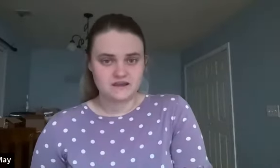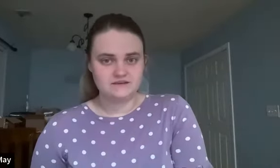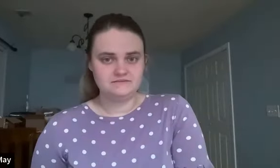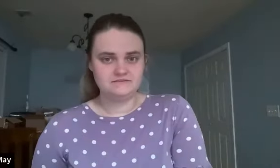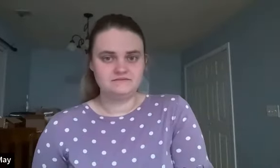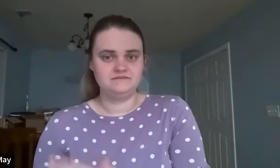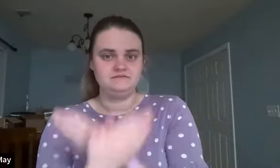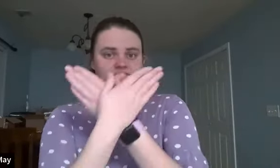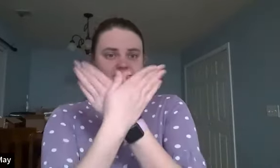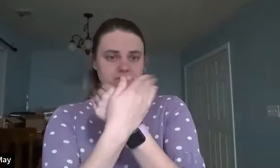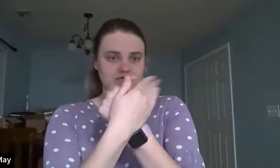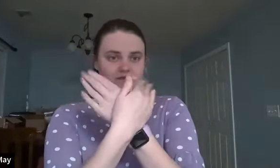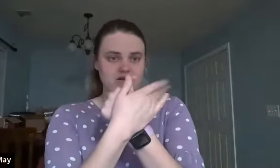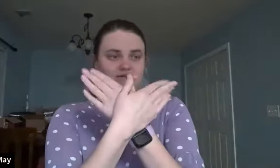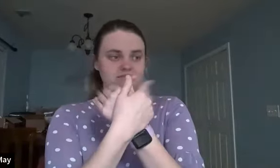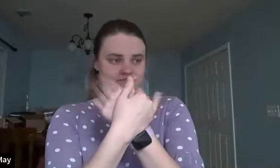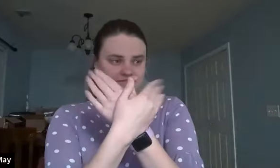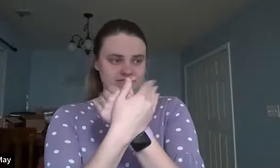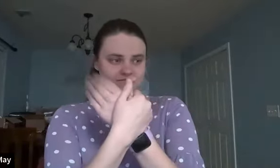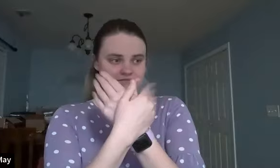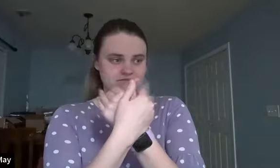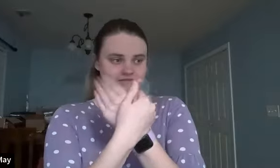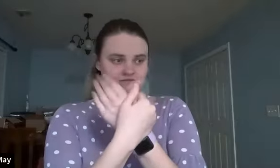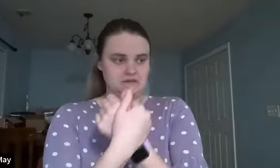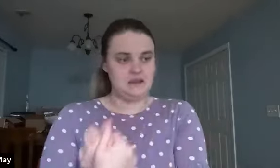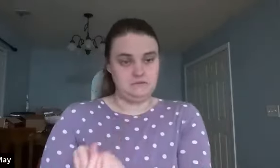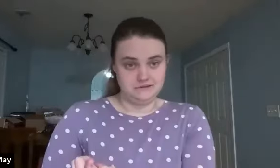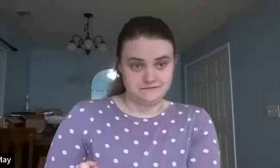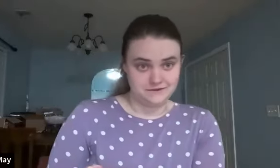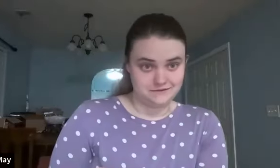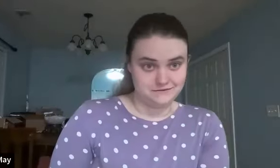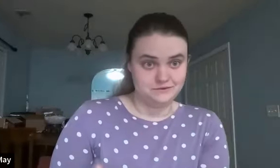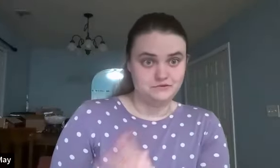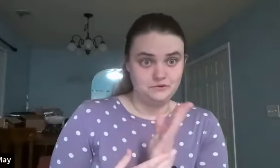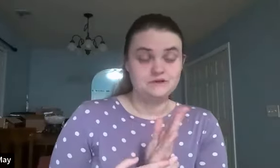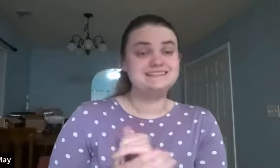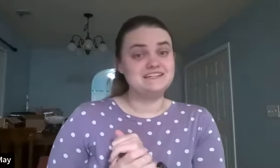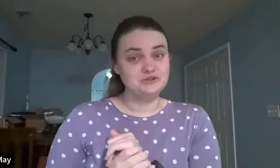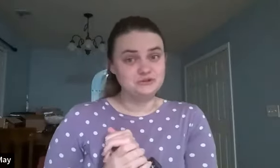Butterfly, butterfly. I realized I forgot this one before. Seal,